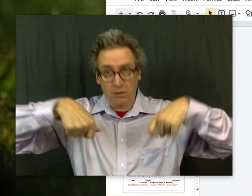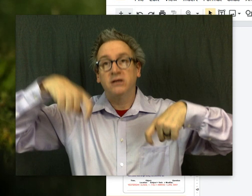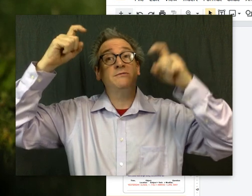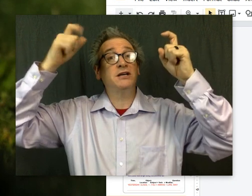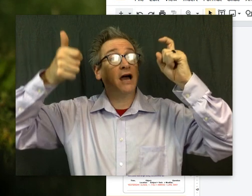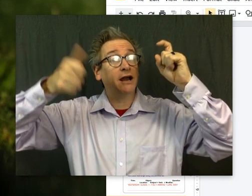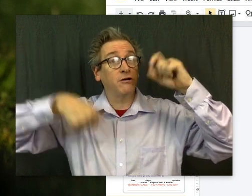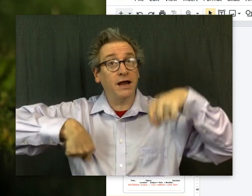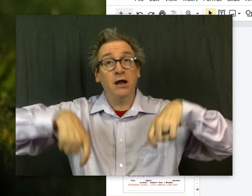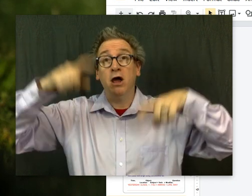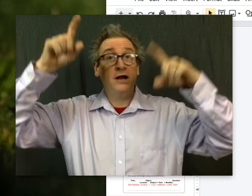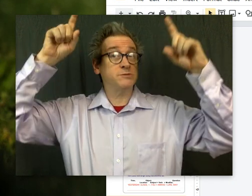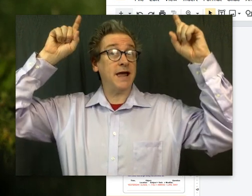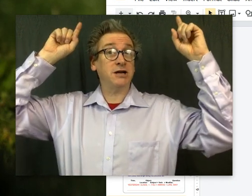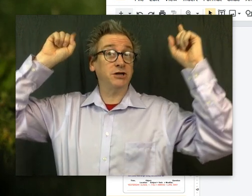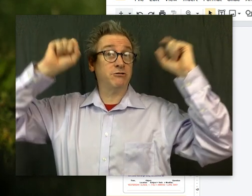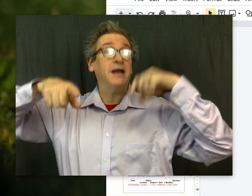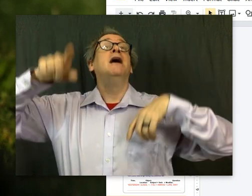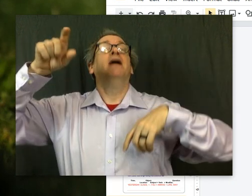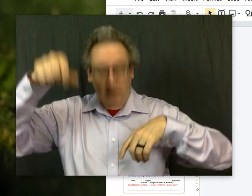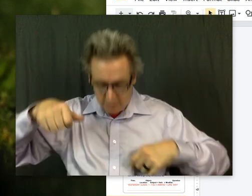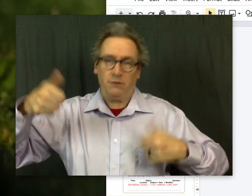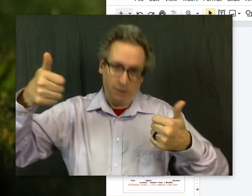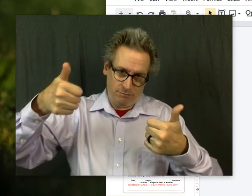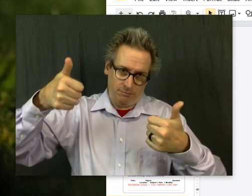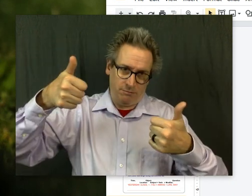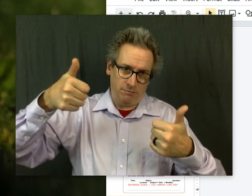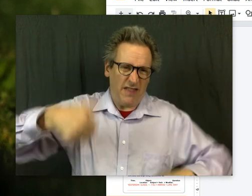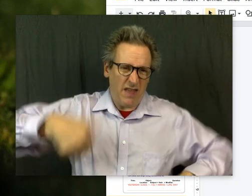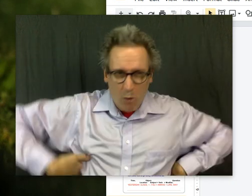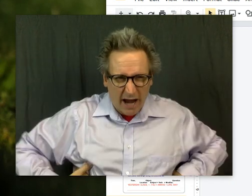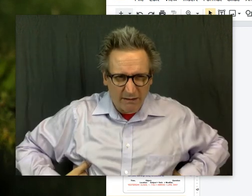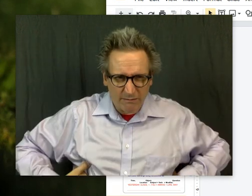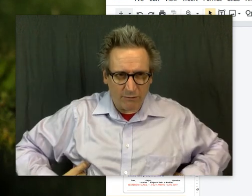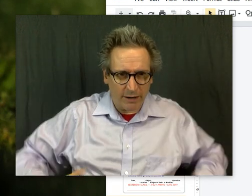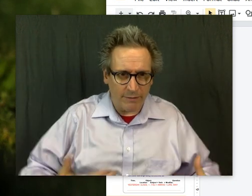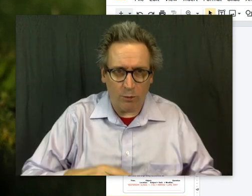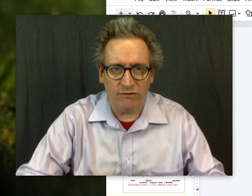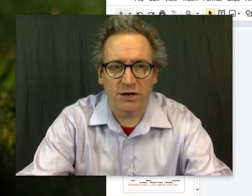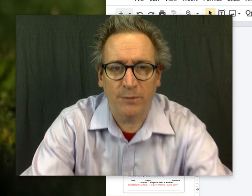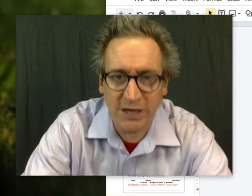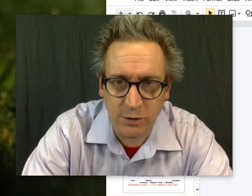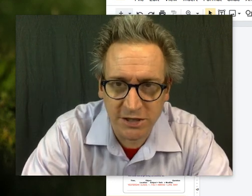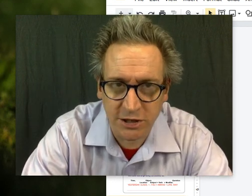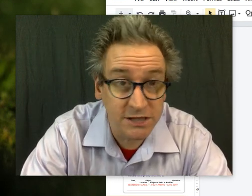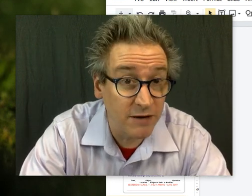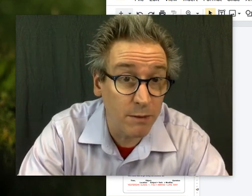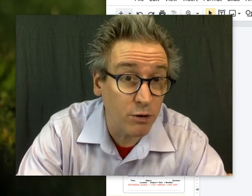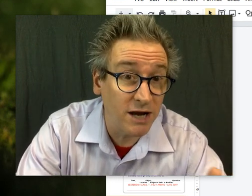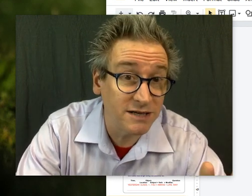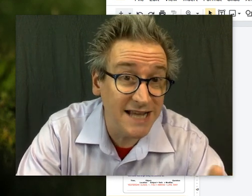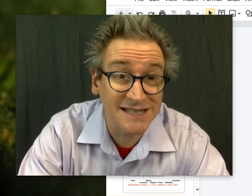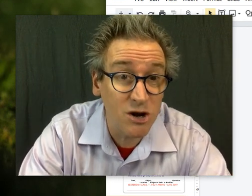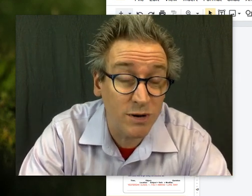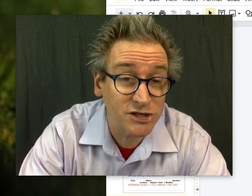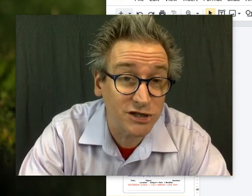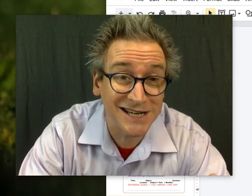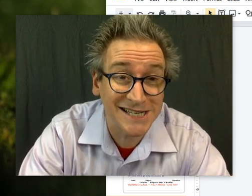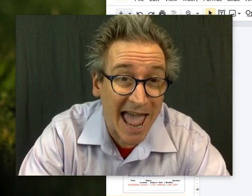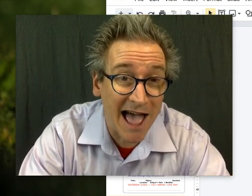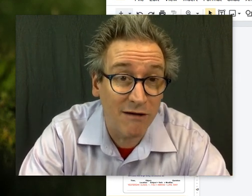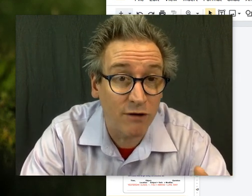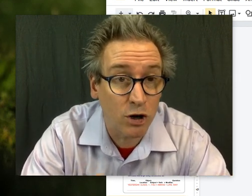Great. Subject, got it? Great. Here's my action, great. And then why, right? And then whatever the WH question is. Remember, a yes/no